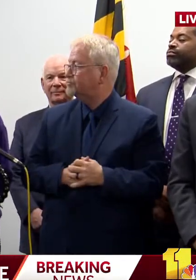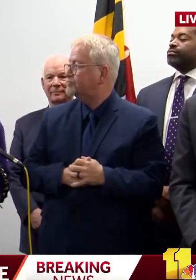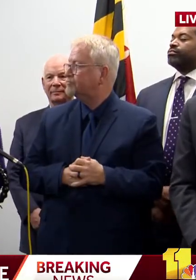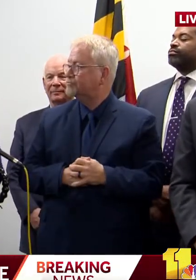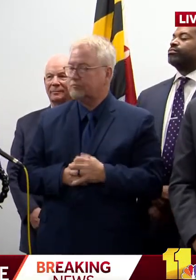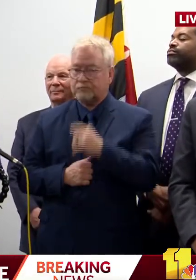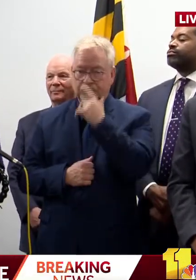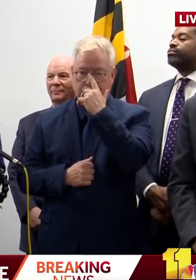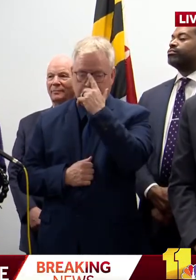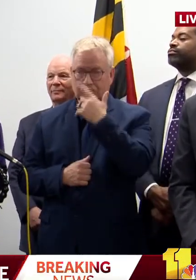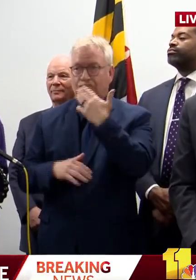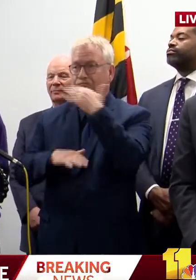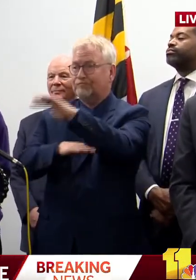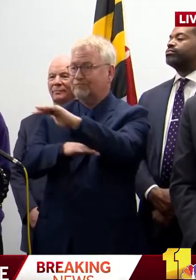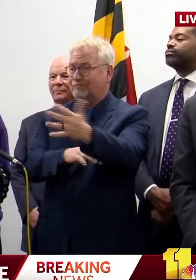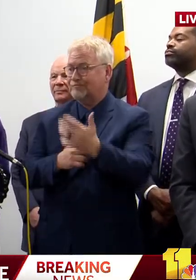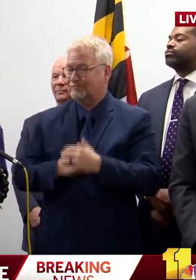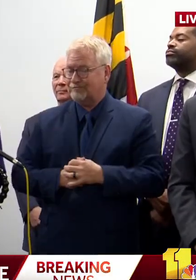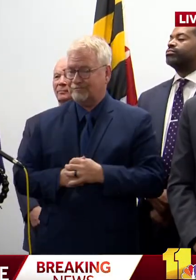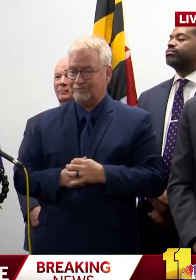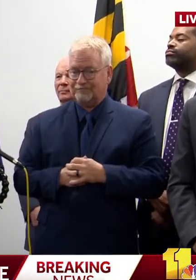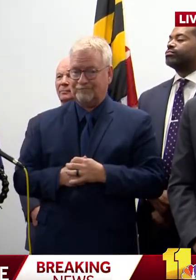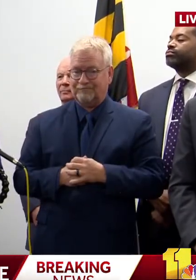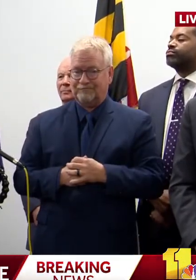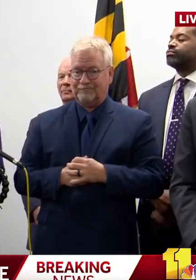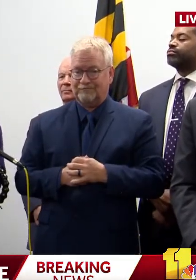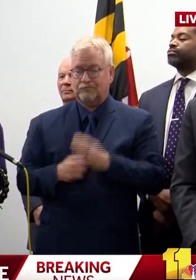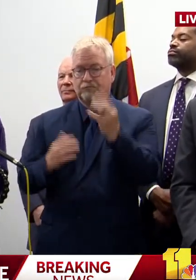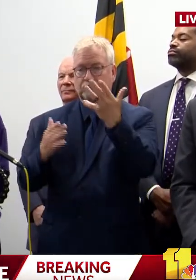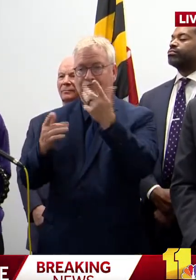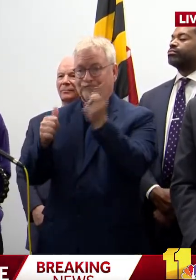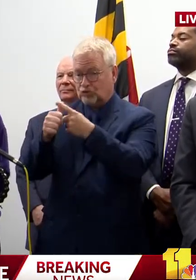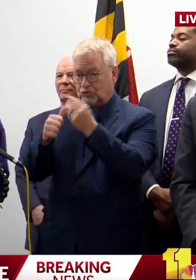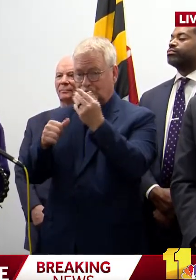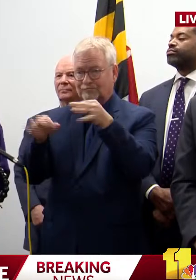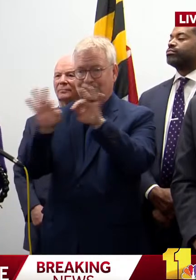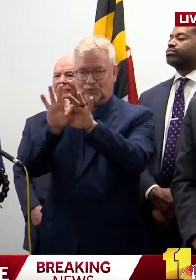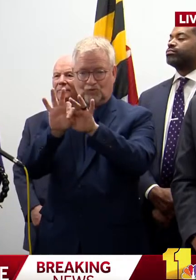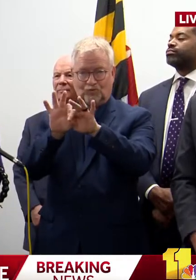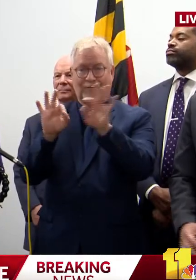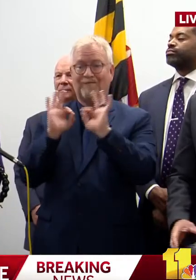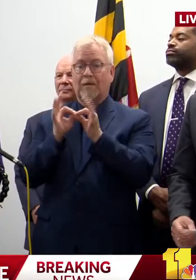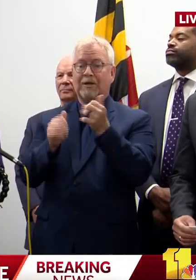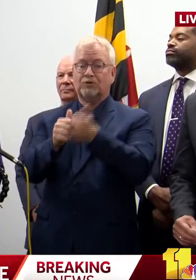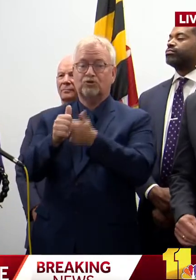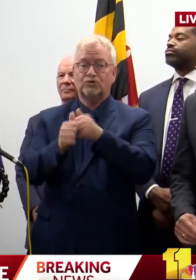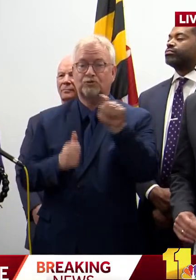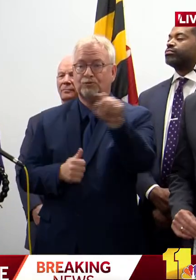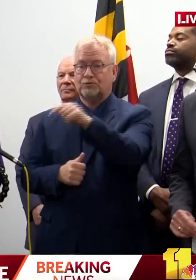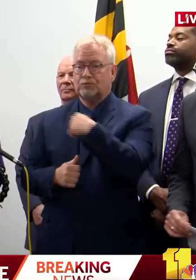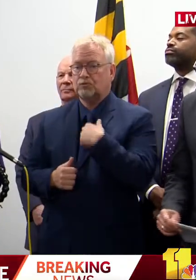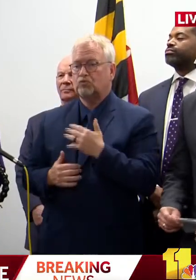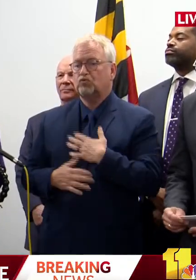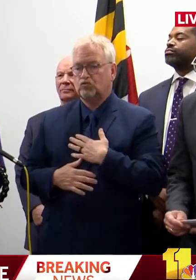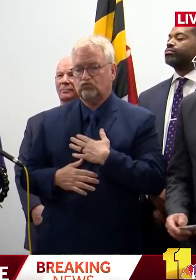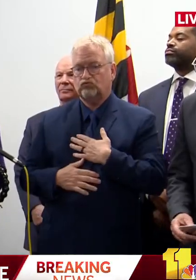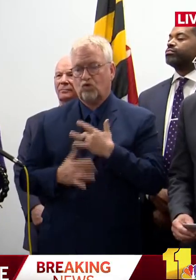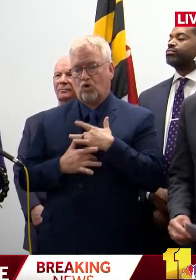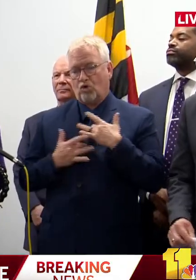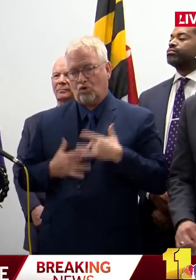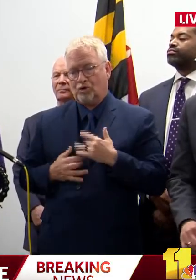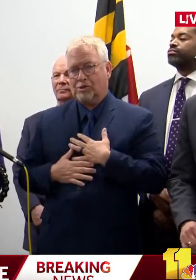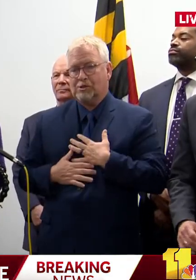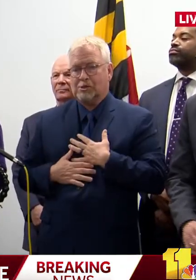Good evening. First and most importantly, to each of the families, know that my heart and the heart of